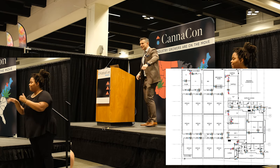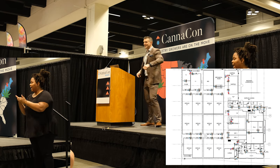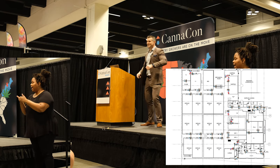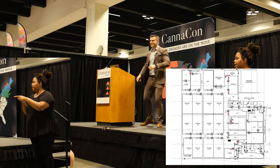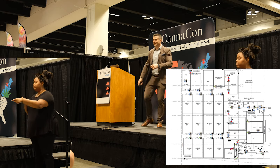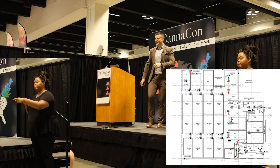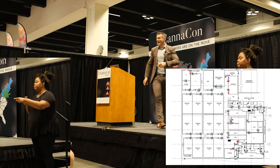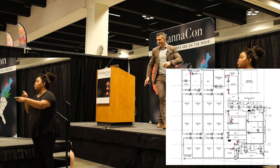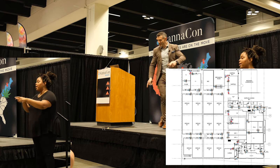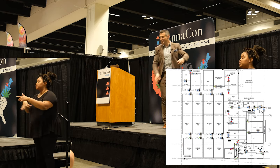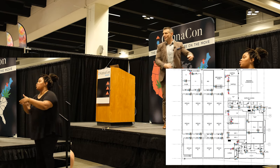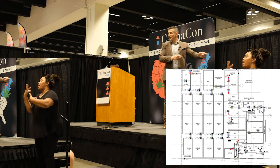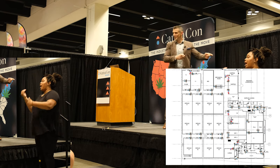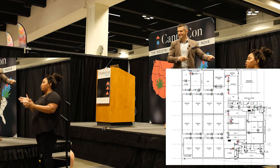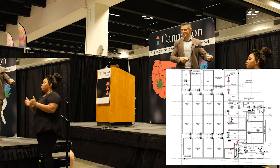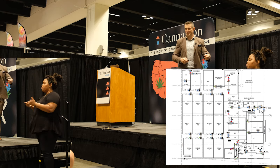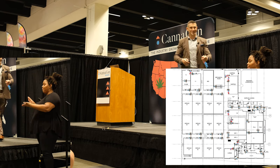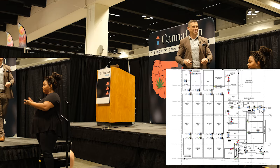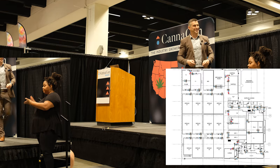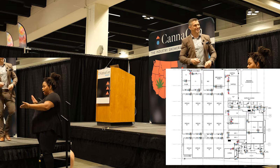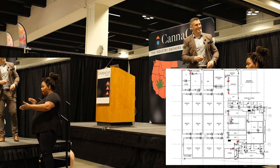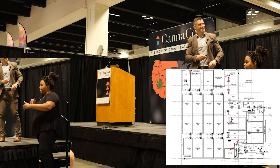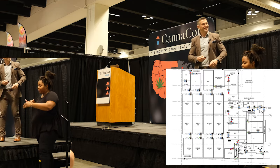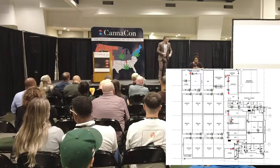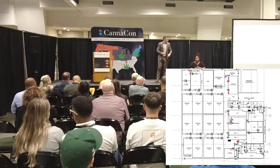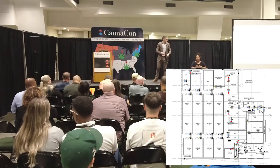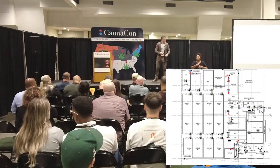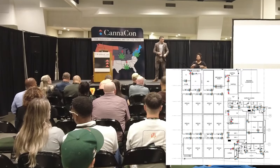fob out again, and then you can go through the rest of the facility.